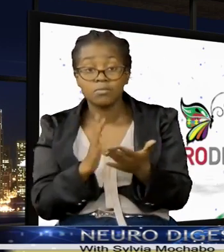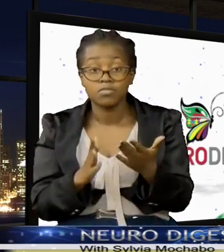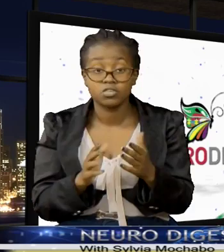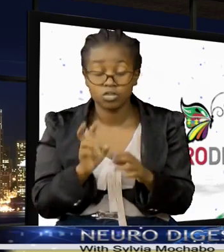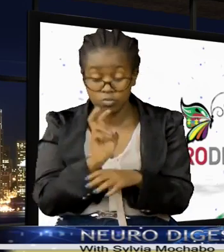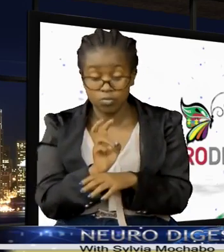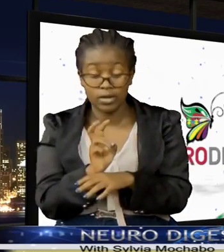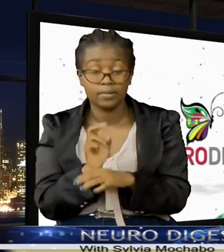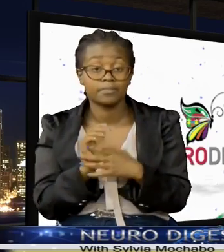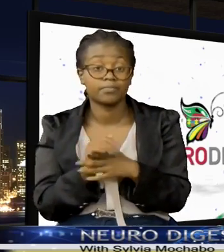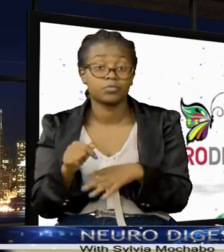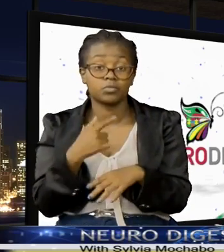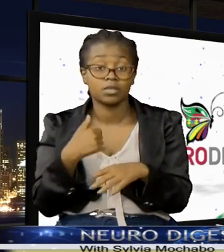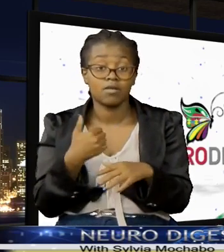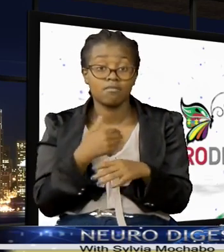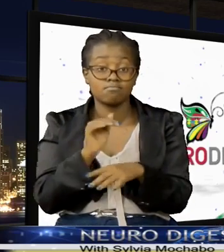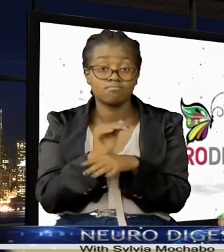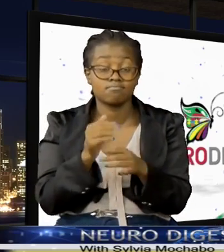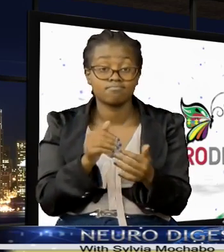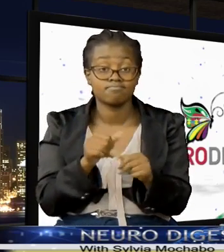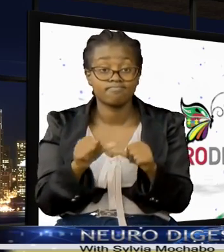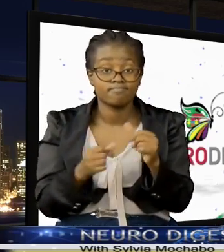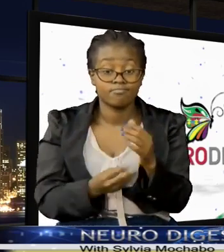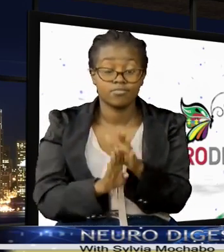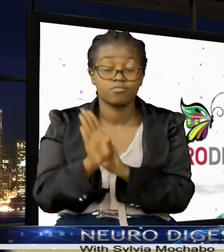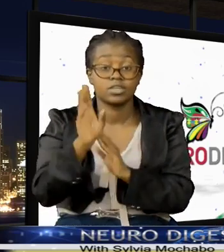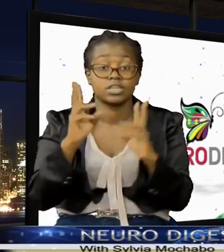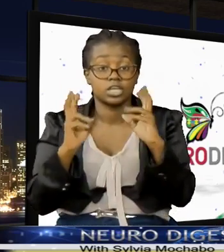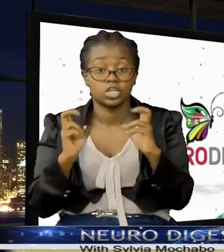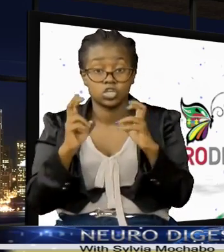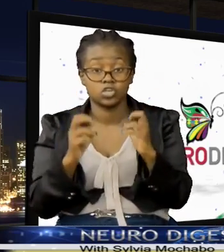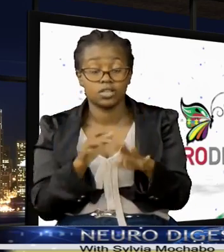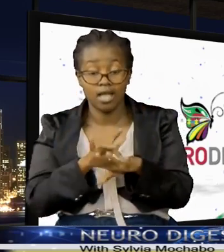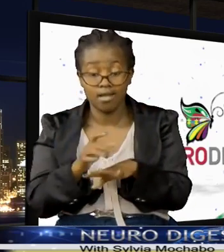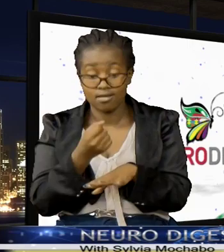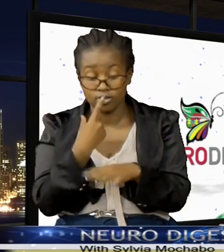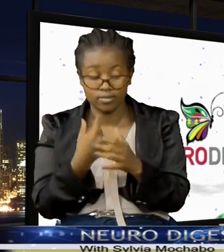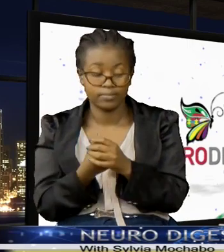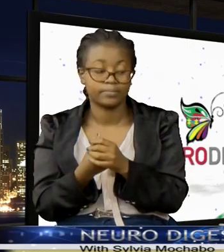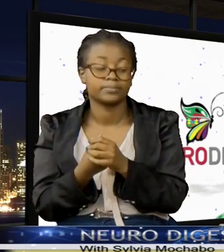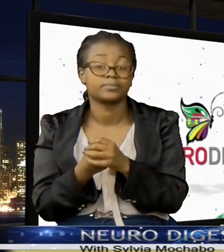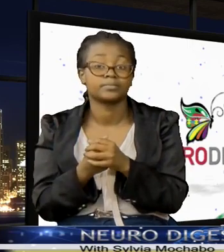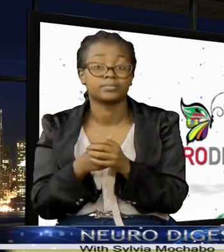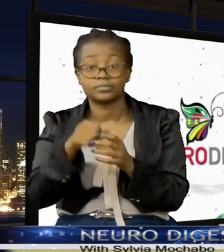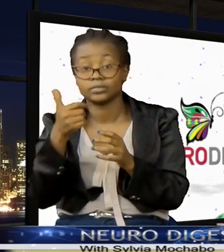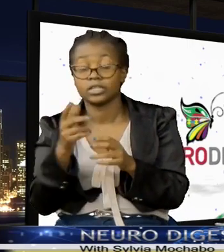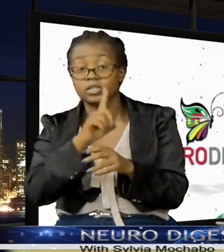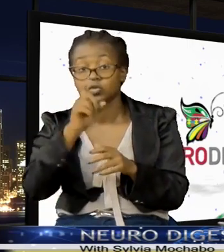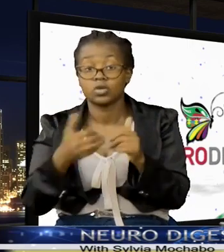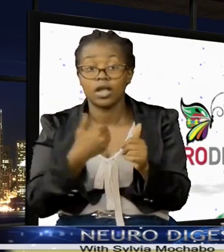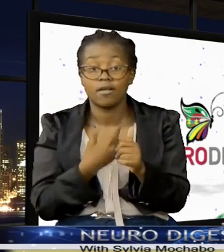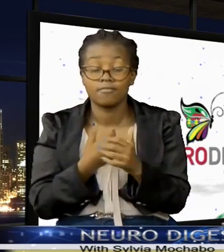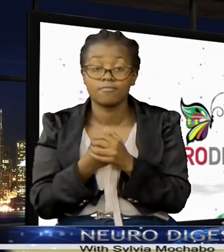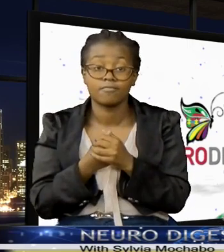can look at, because we had asked about development issues, early diagnosis. The other question that we